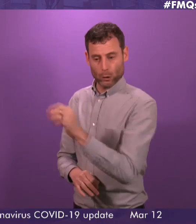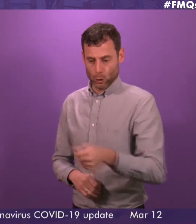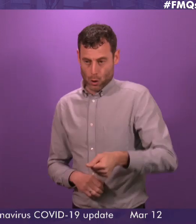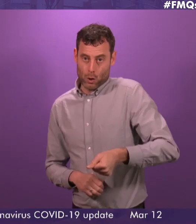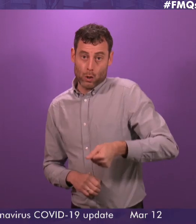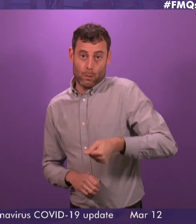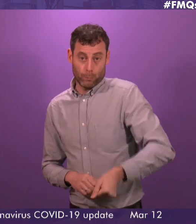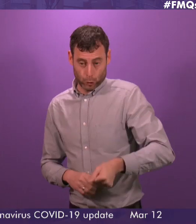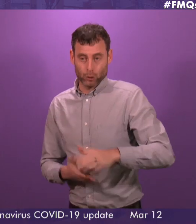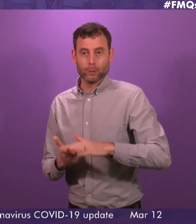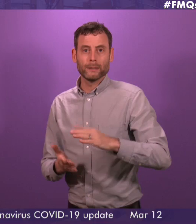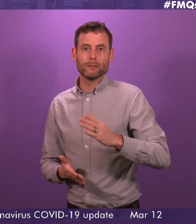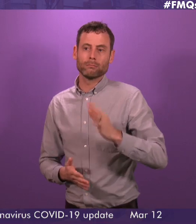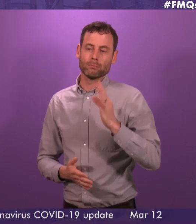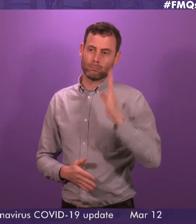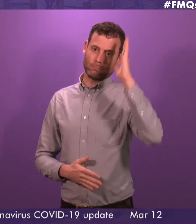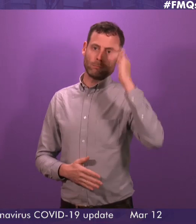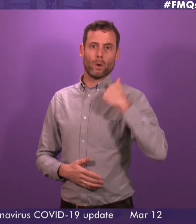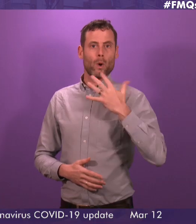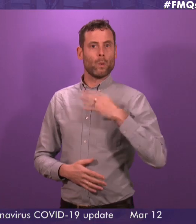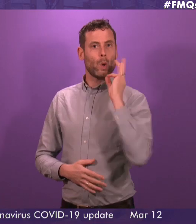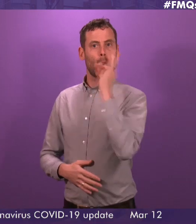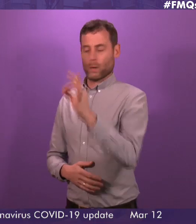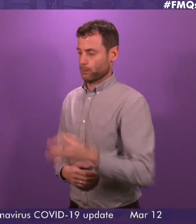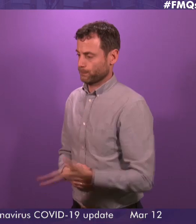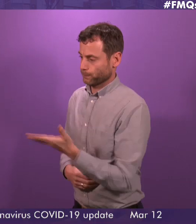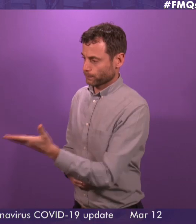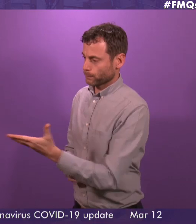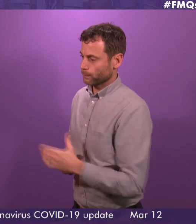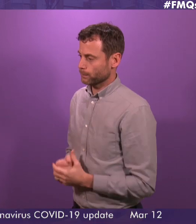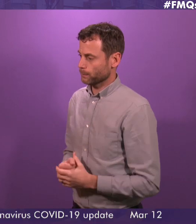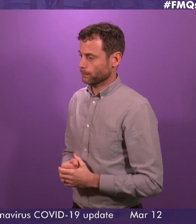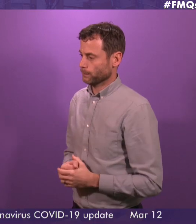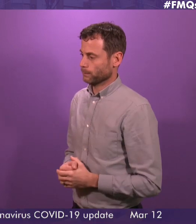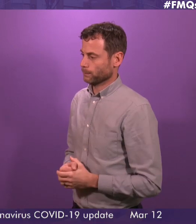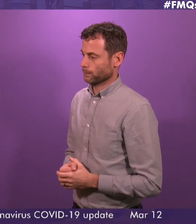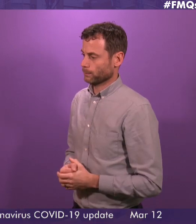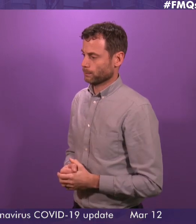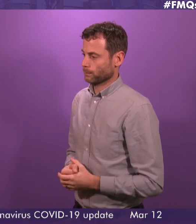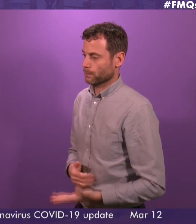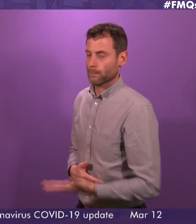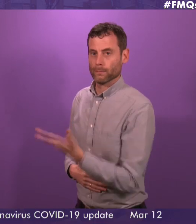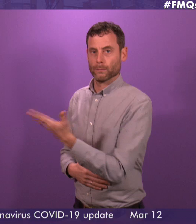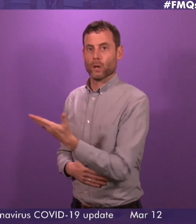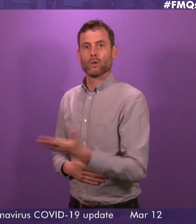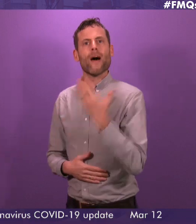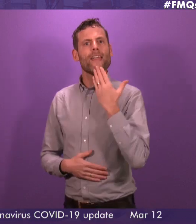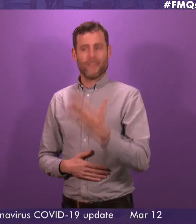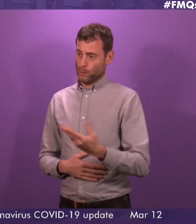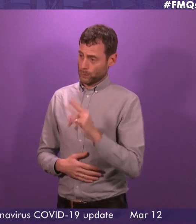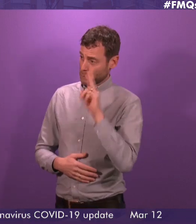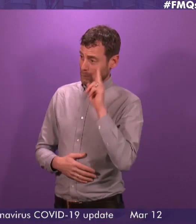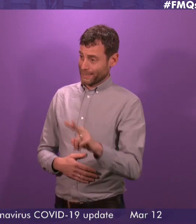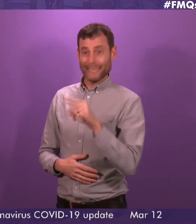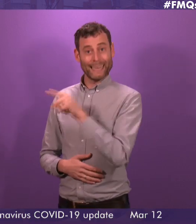request to speak buttons. Can I call on Miles Briggs? Thank you, Presiding Officer. It is clear from the statement we've just heard that our health and social